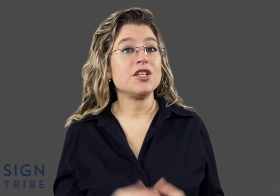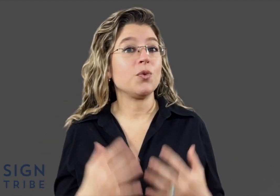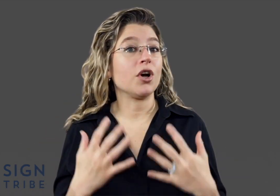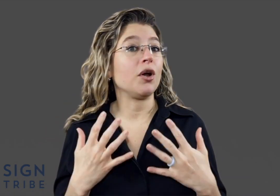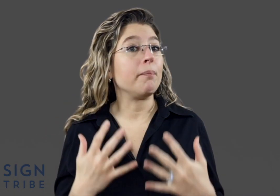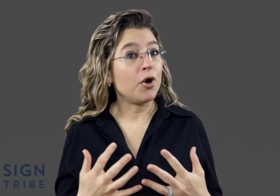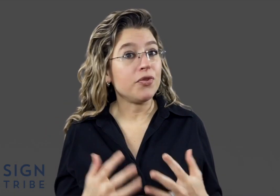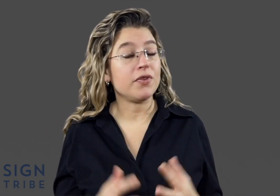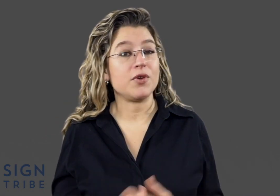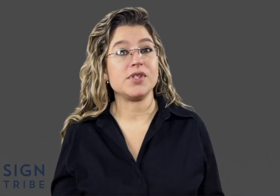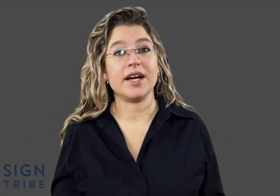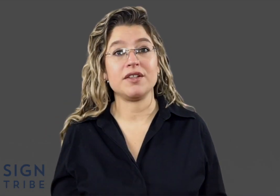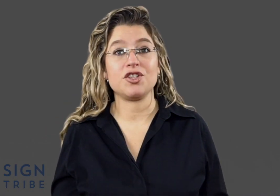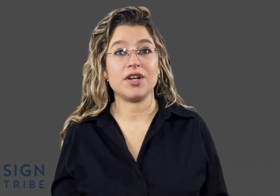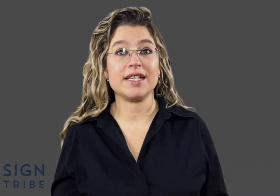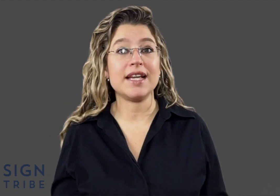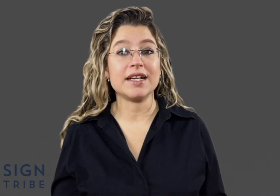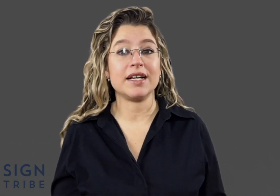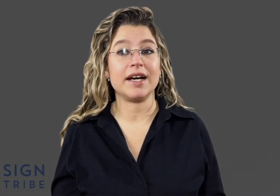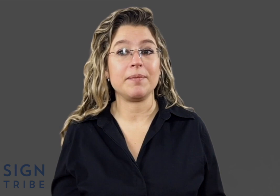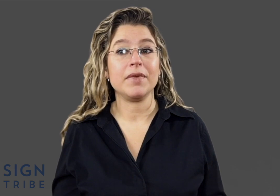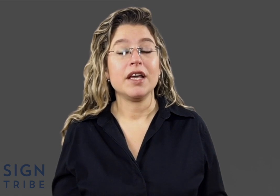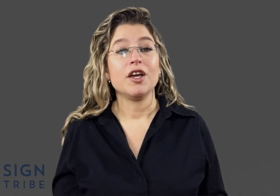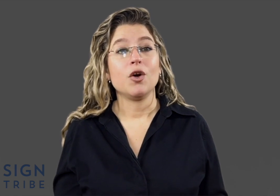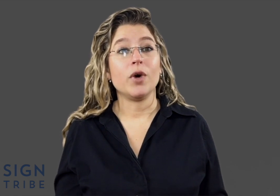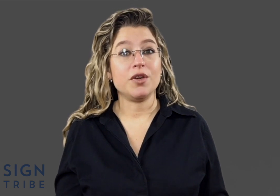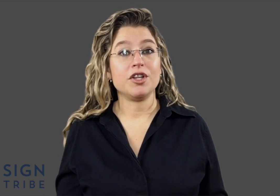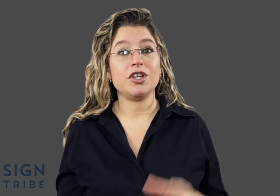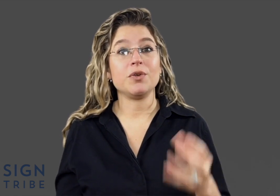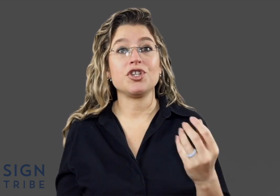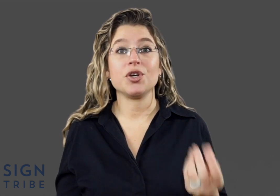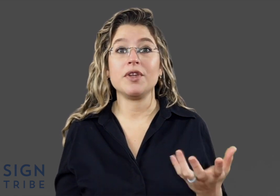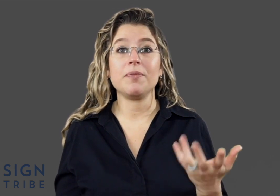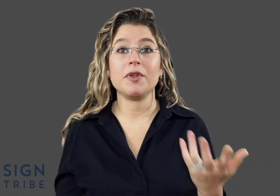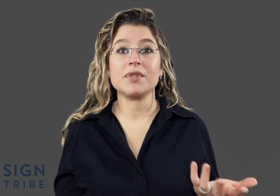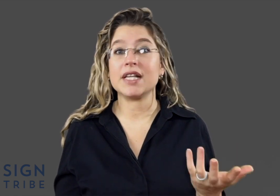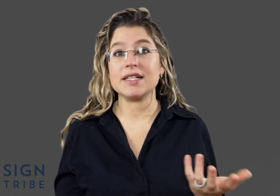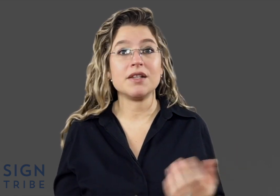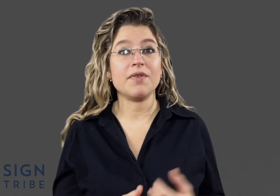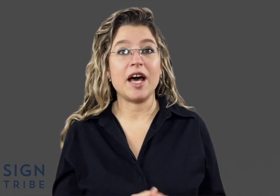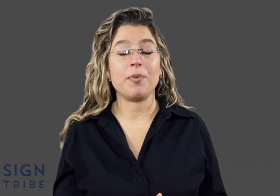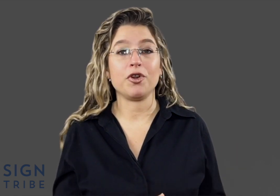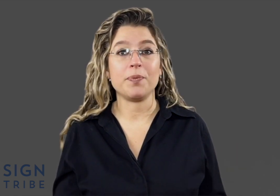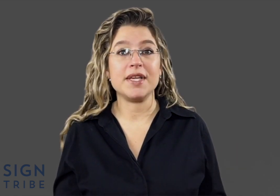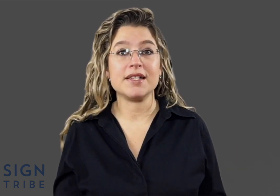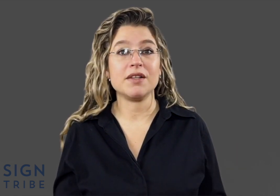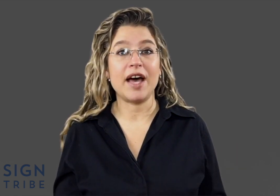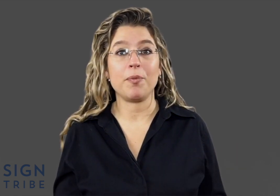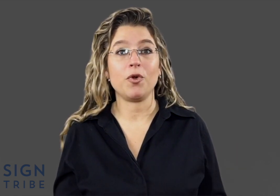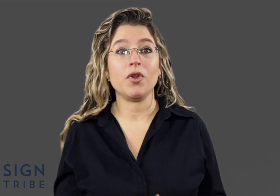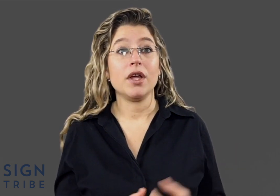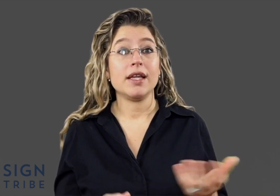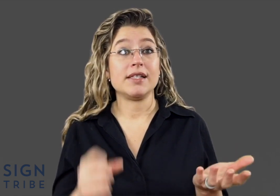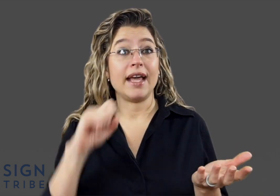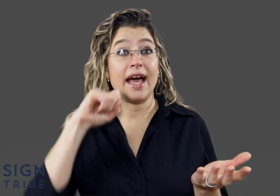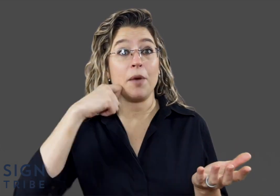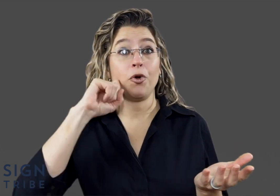work on both of those signs during snack time, what you can do is show them those slices of apple or pieces of apple and say apple,